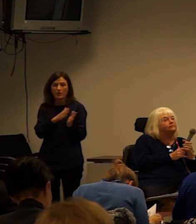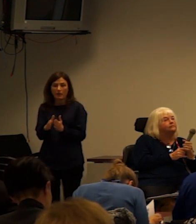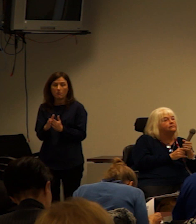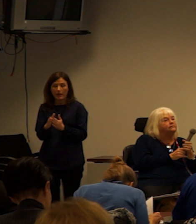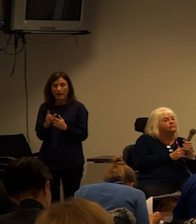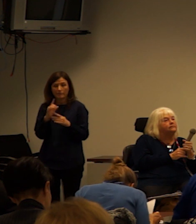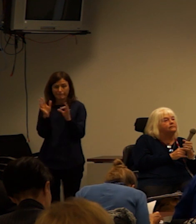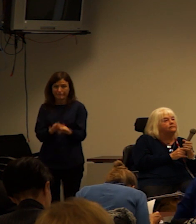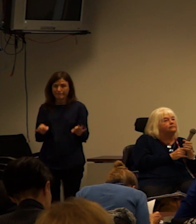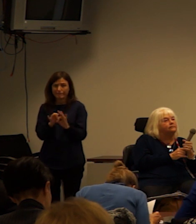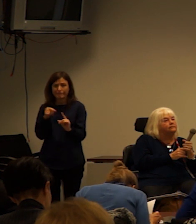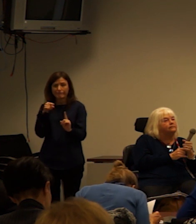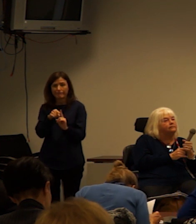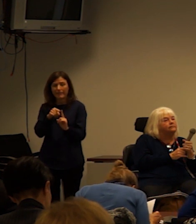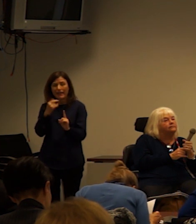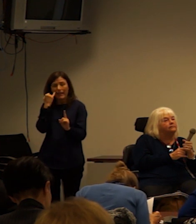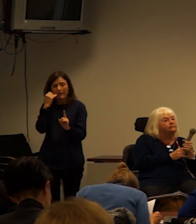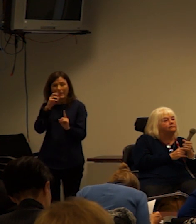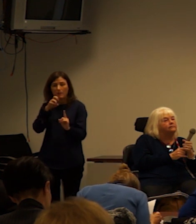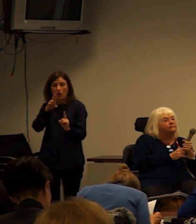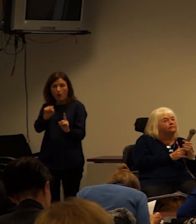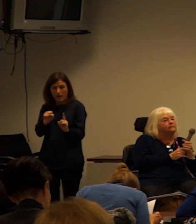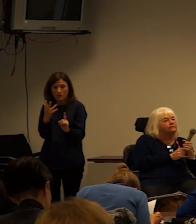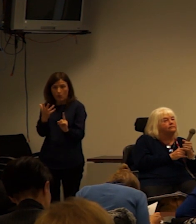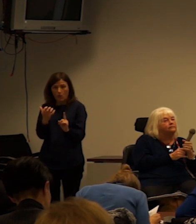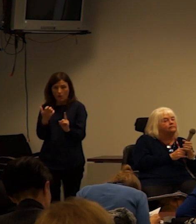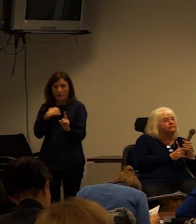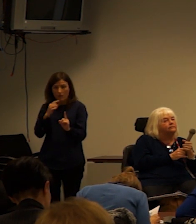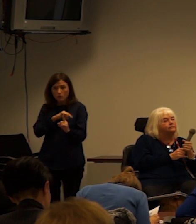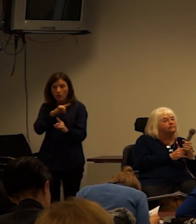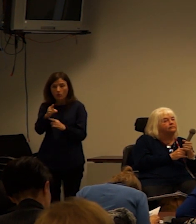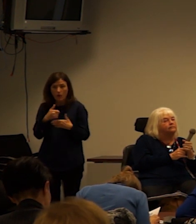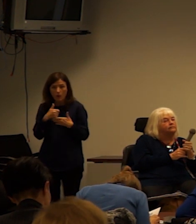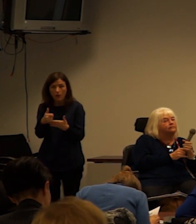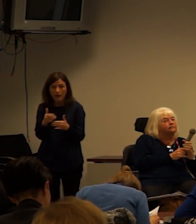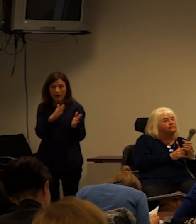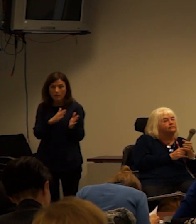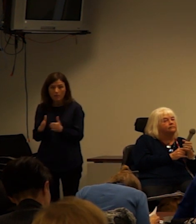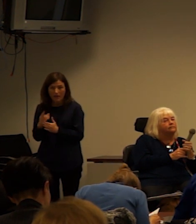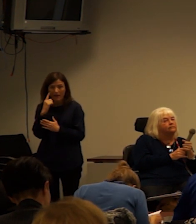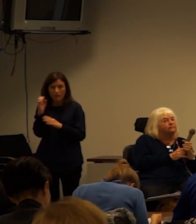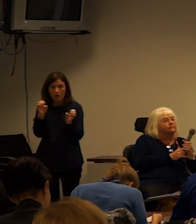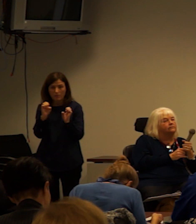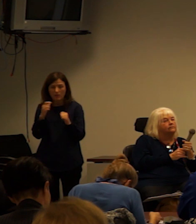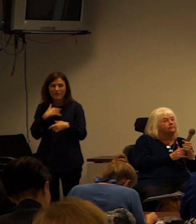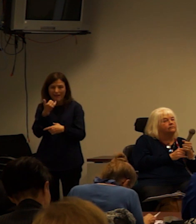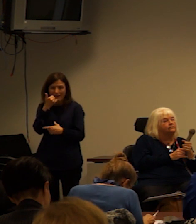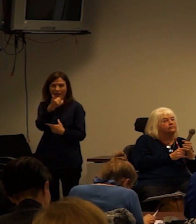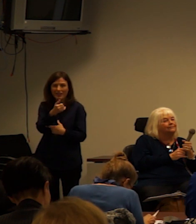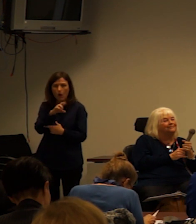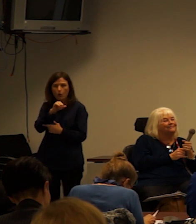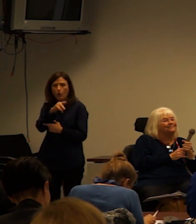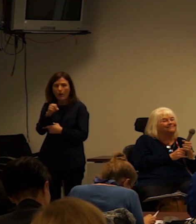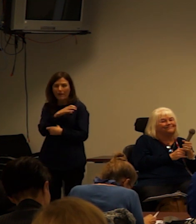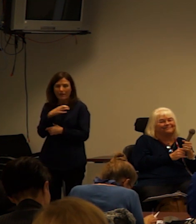if Department of Rehab Services wanted me to come and help them on an emergency plan and I'm not available, I can call a RARE committee